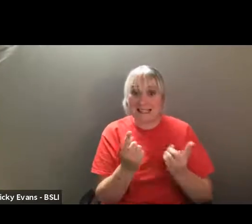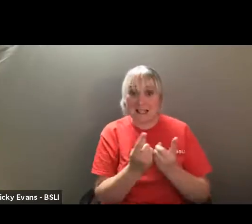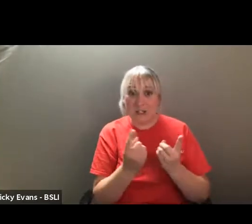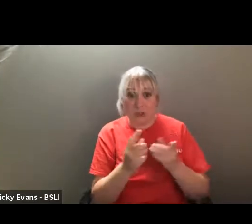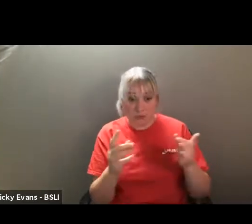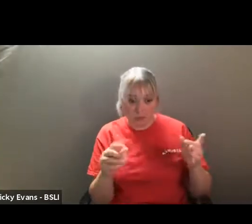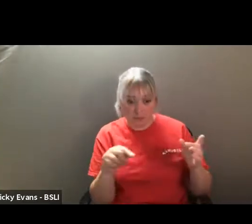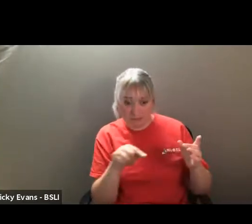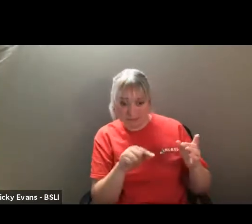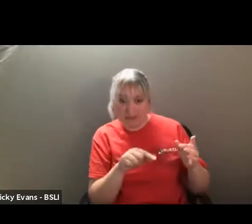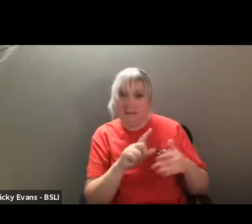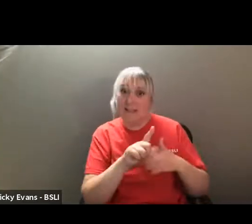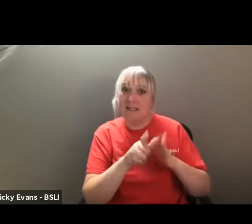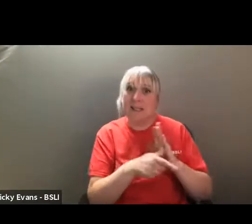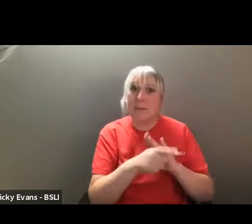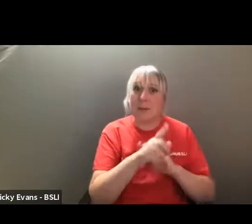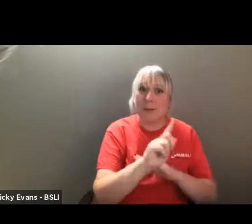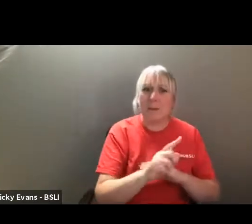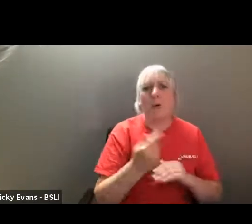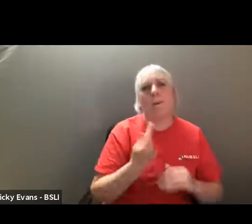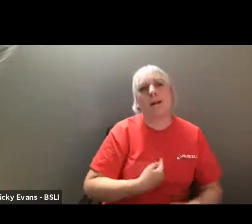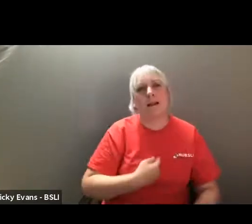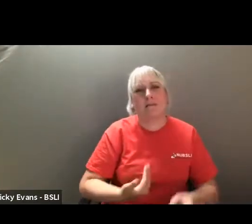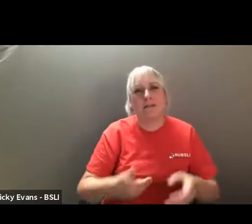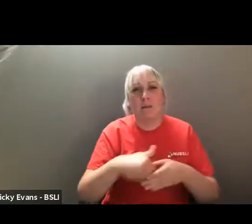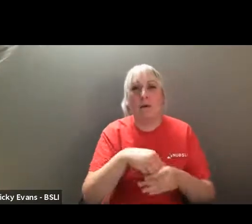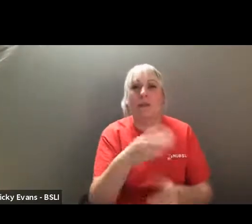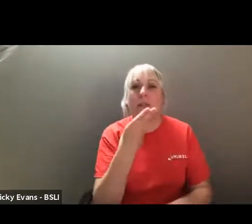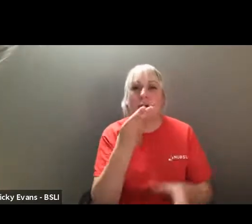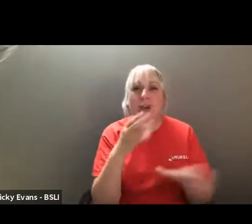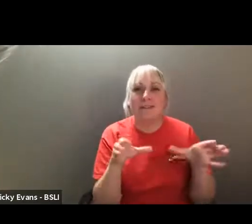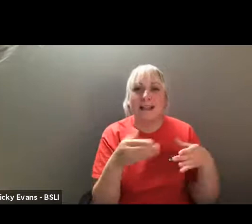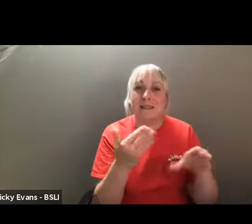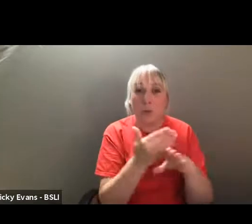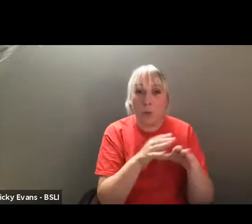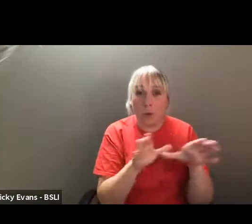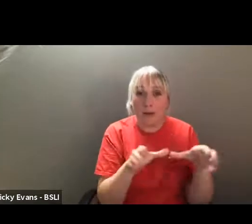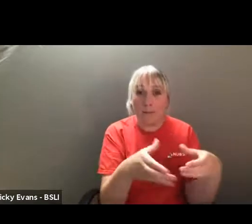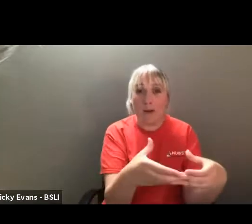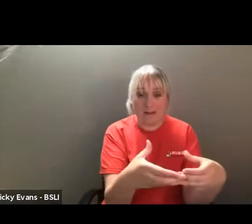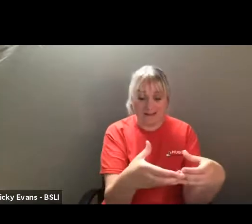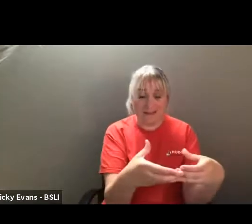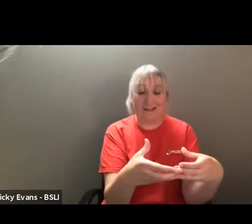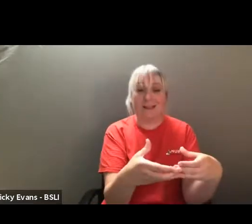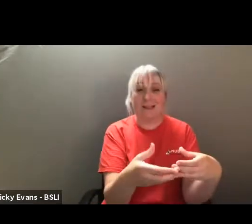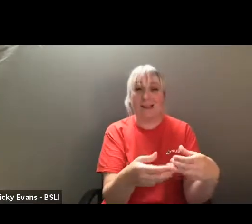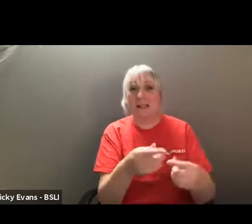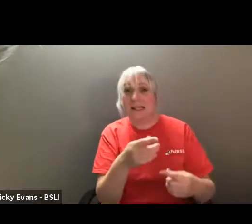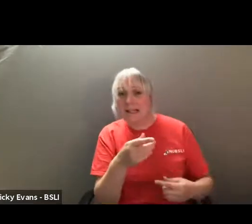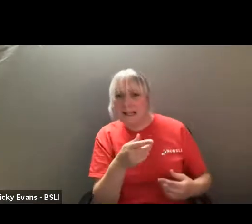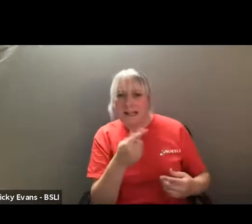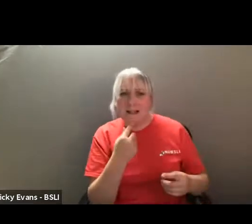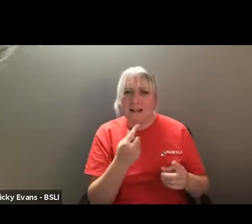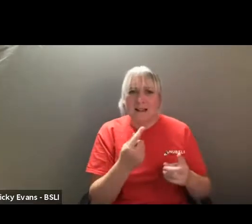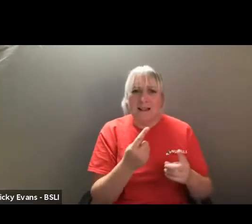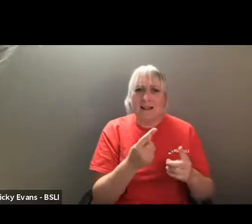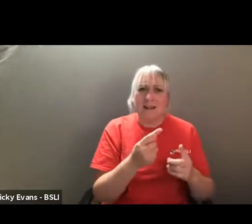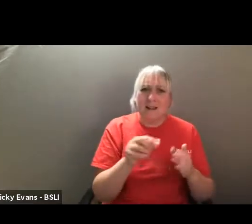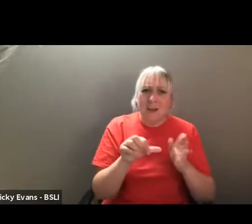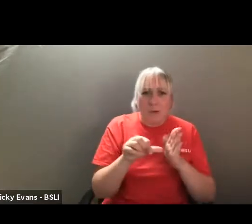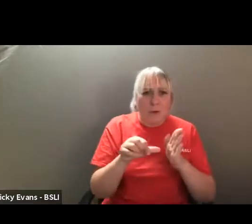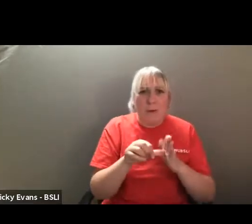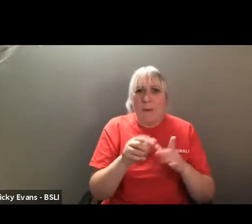was involved in a third sector working party on this as well, is that there's very, very little understanding of